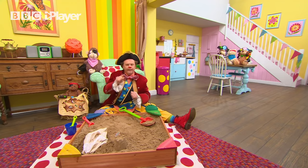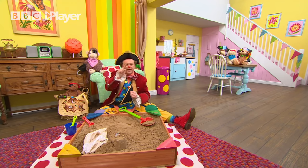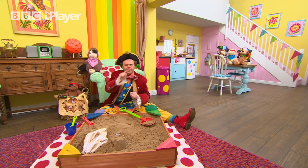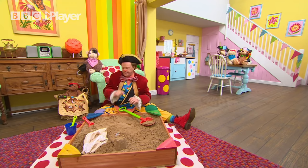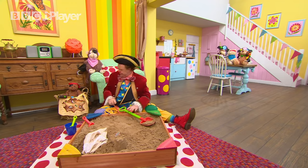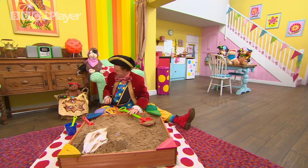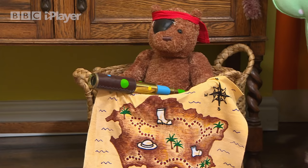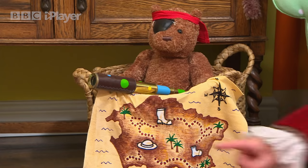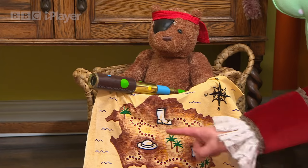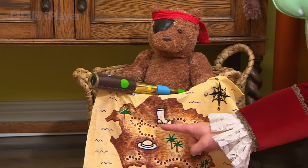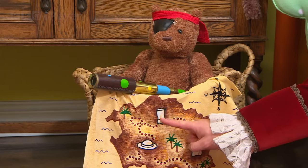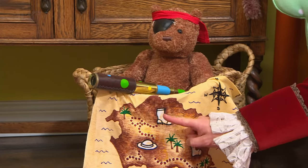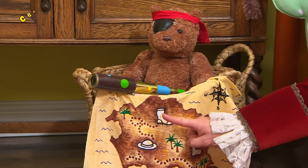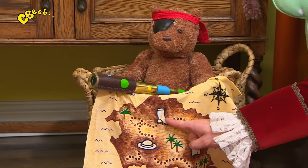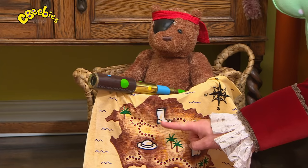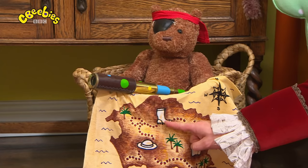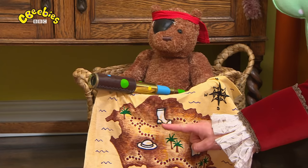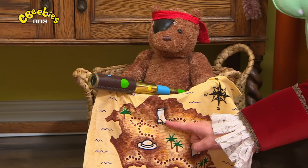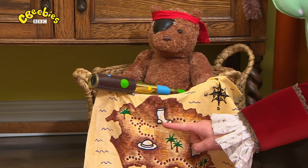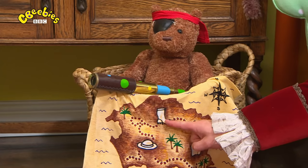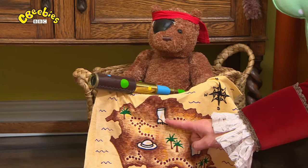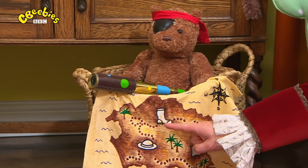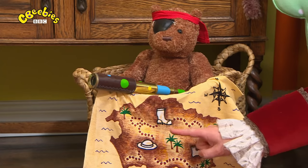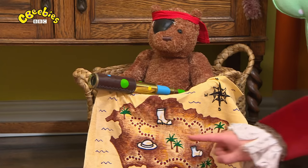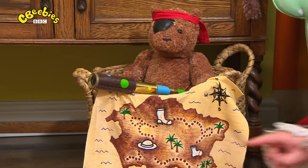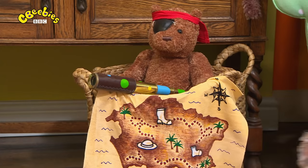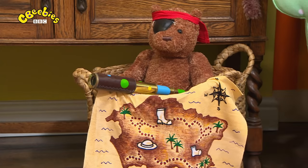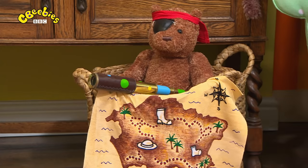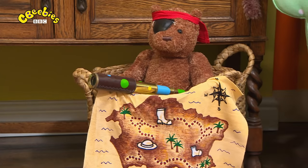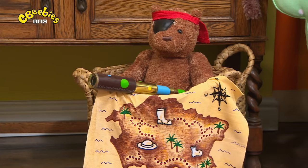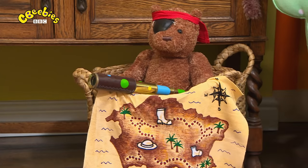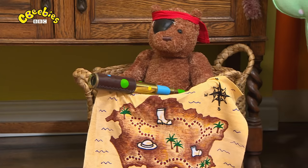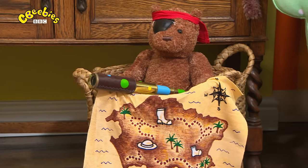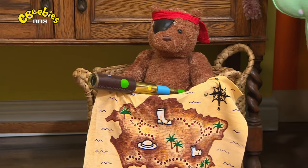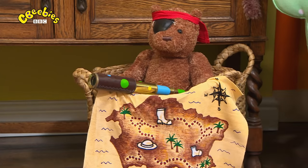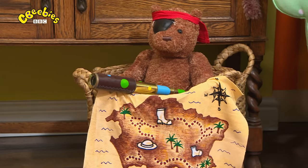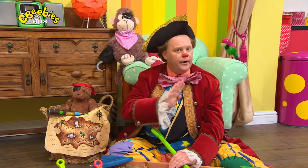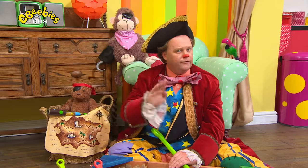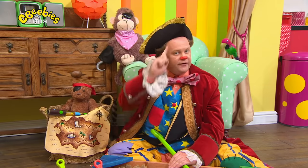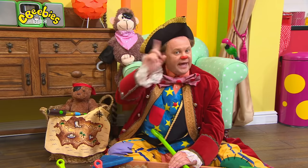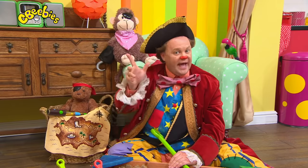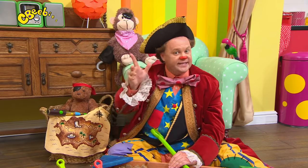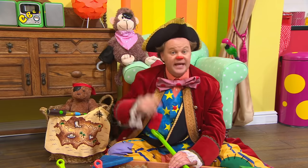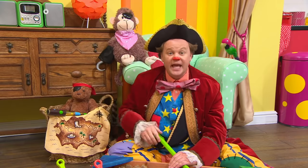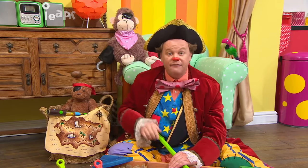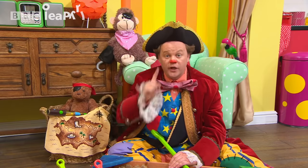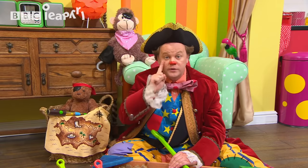map it's a willy boot hmm i'll get digging oh don't forget if you